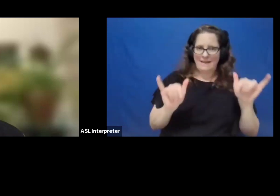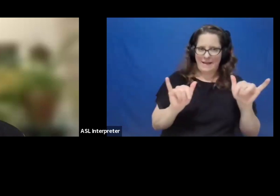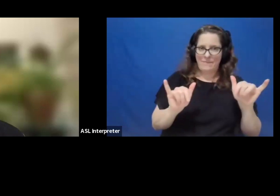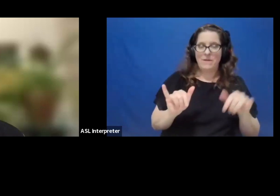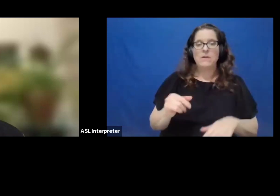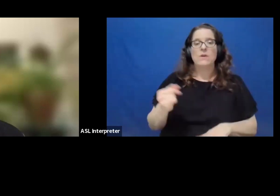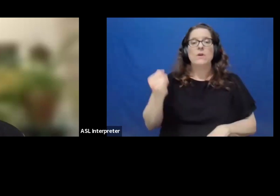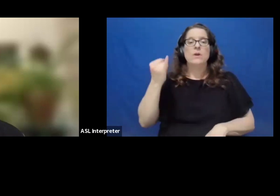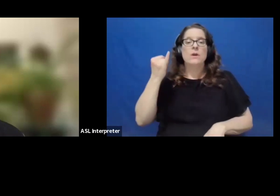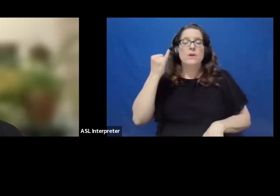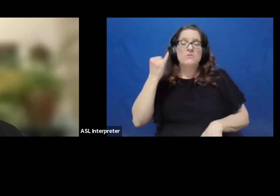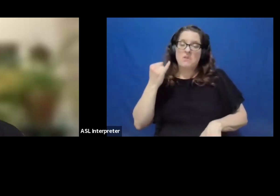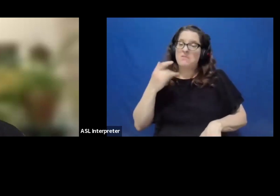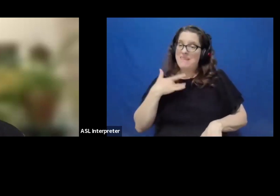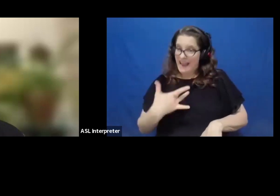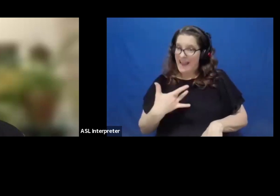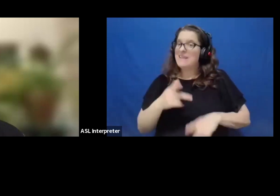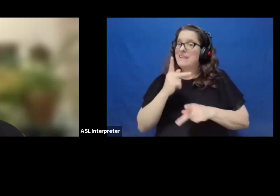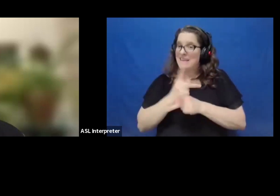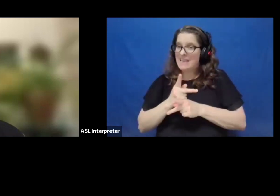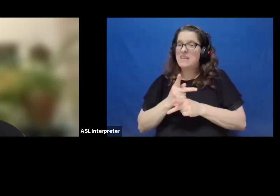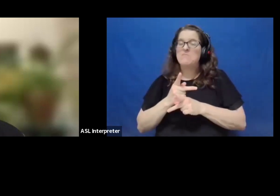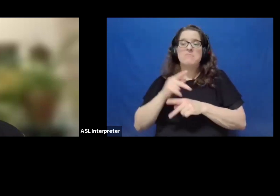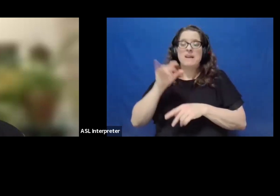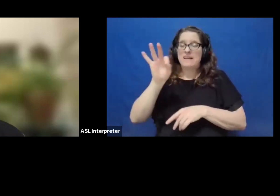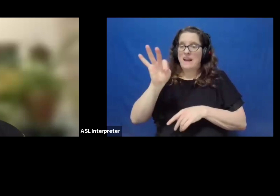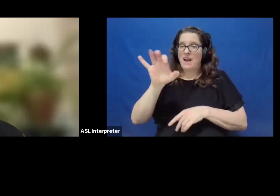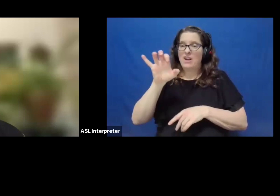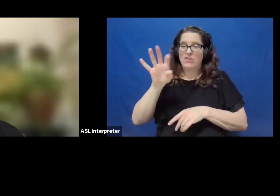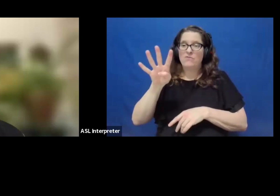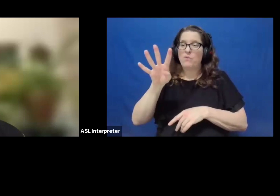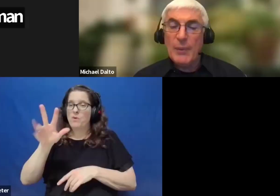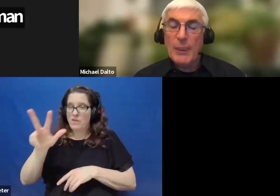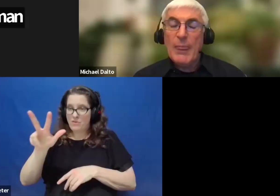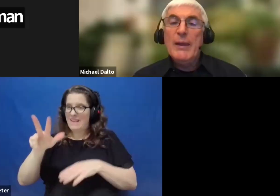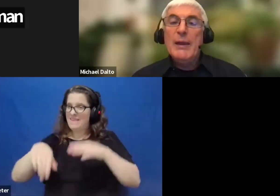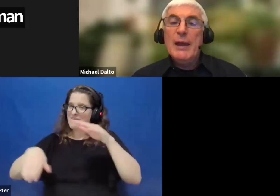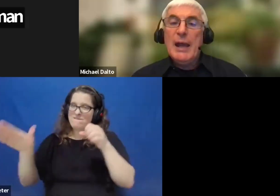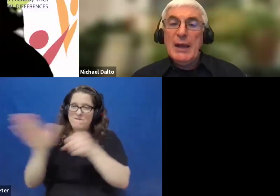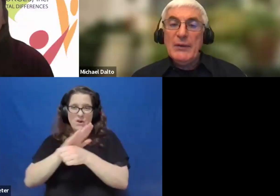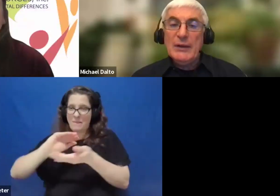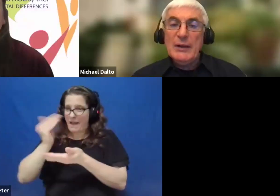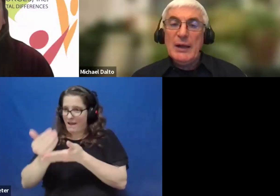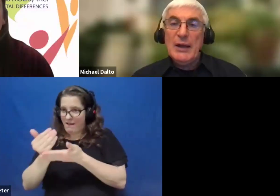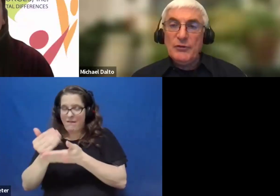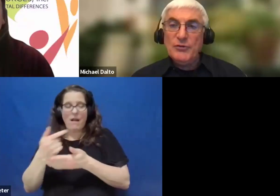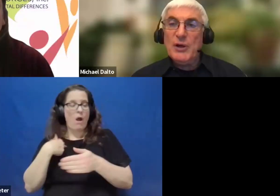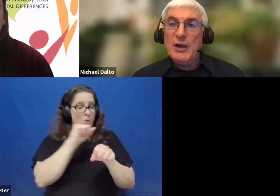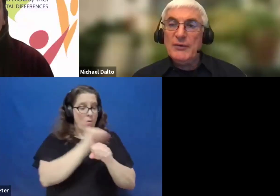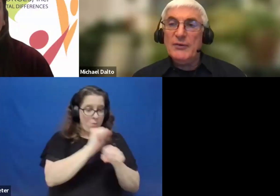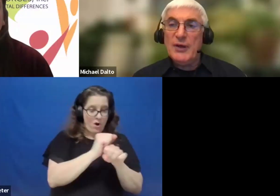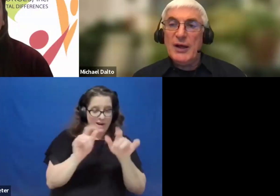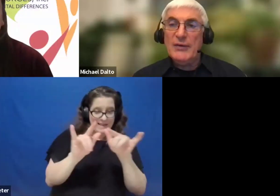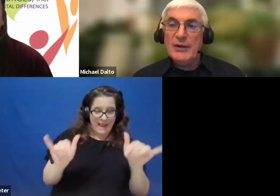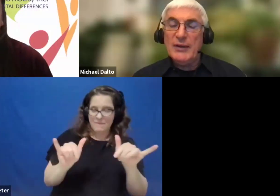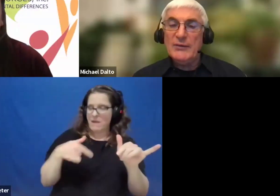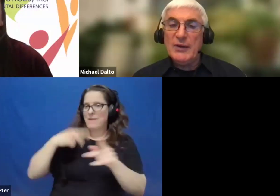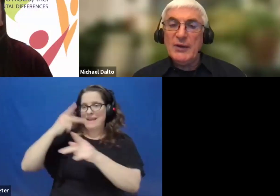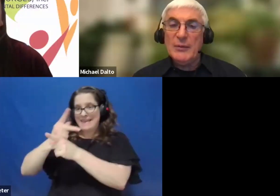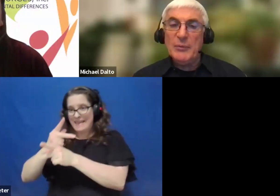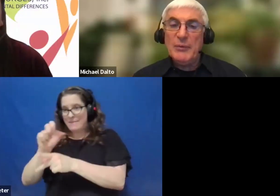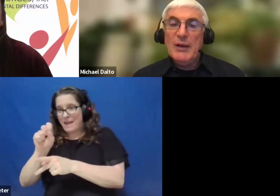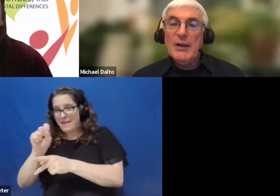$943 a month, instead of having their SSI reduced. And the extra SSI they